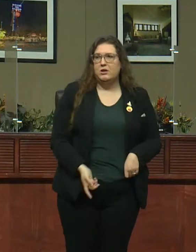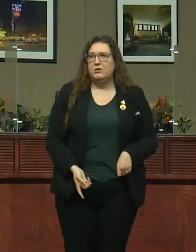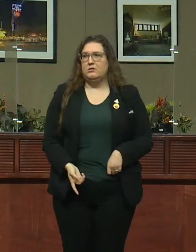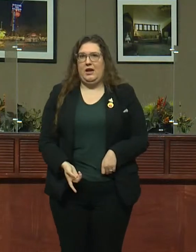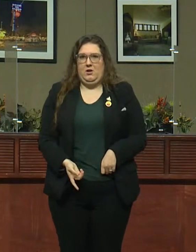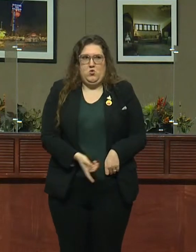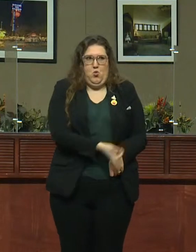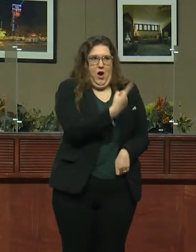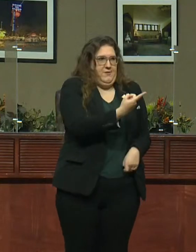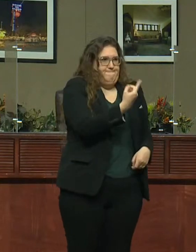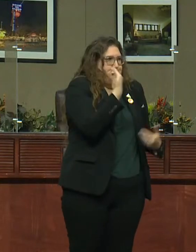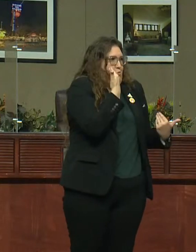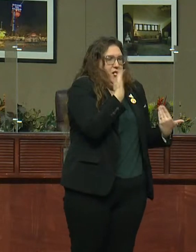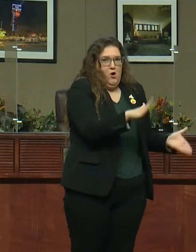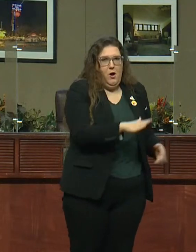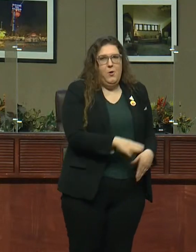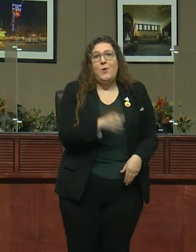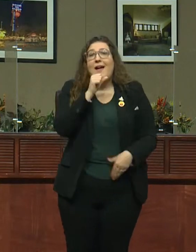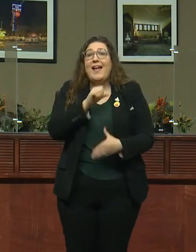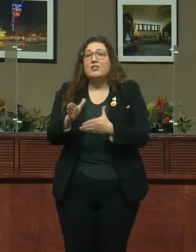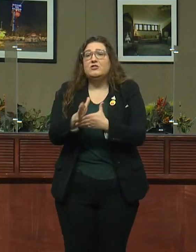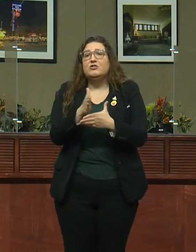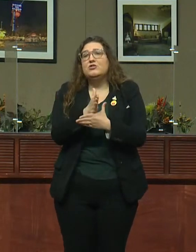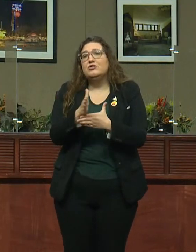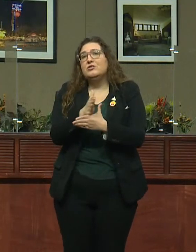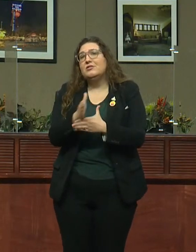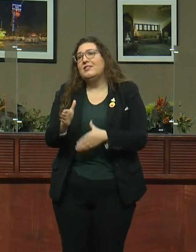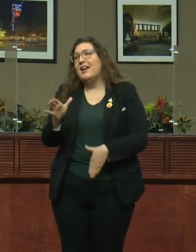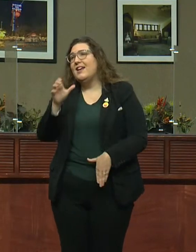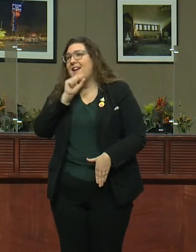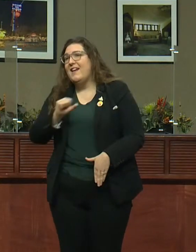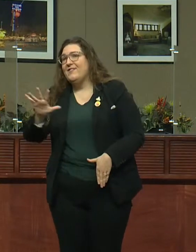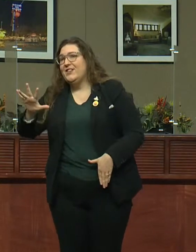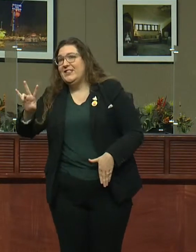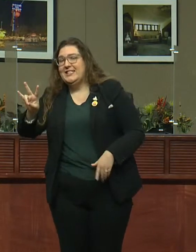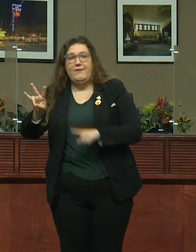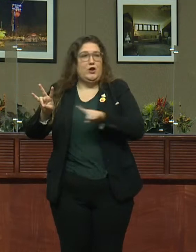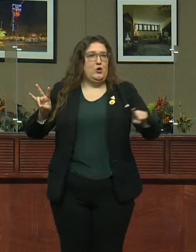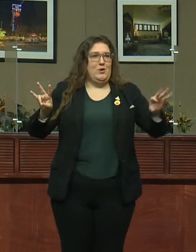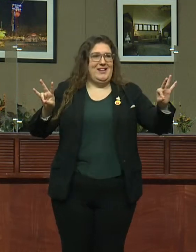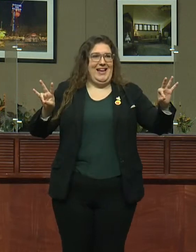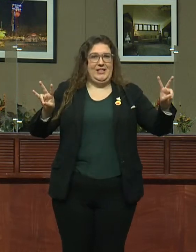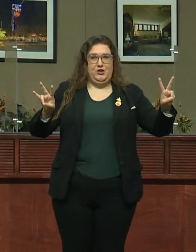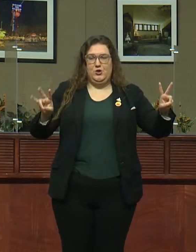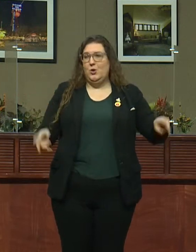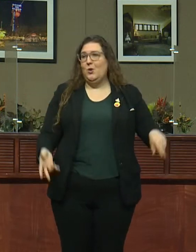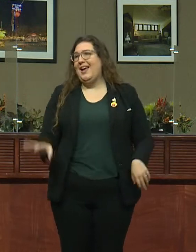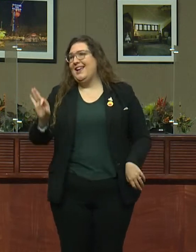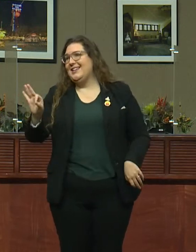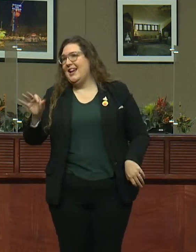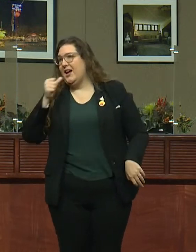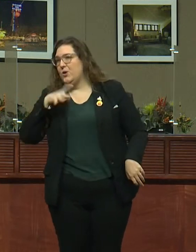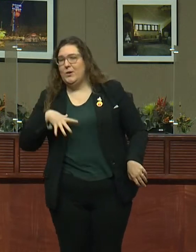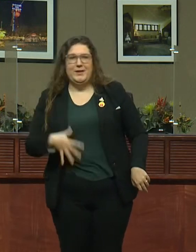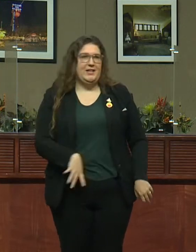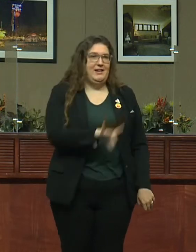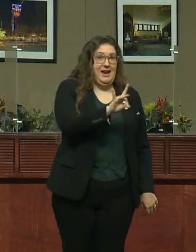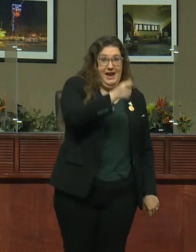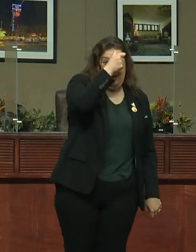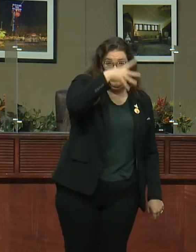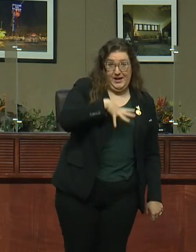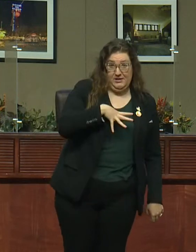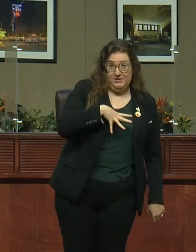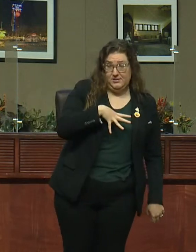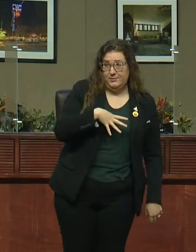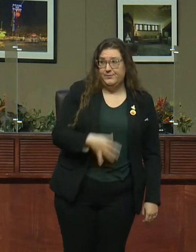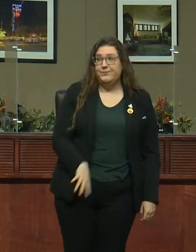ethnicity. The age range was from 57 to 92, 9 female, 8 males. Now, 7